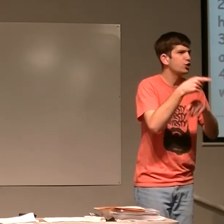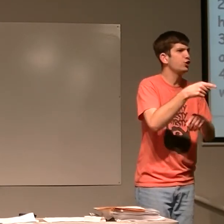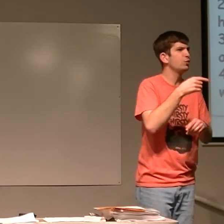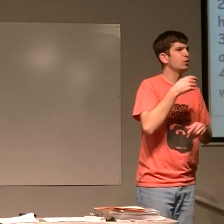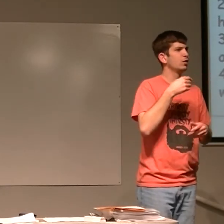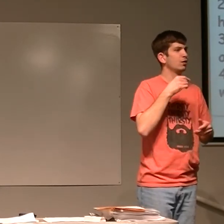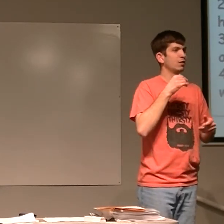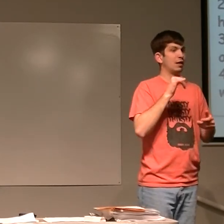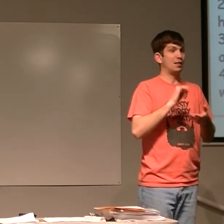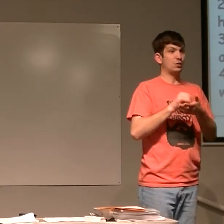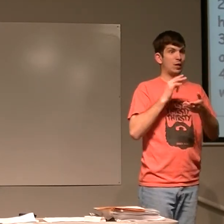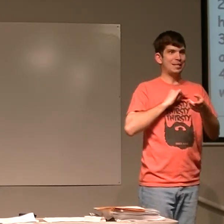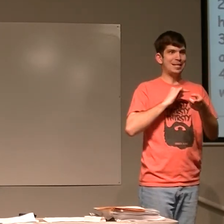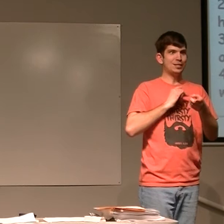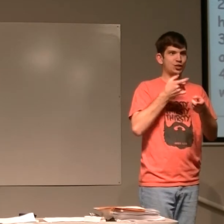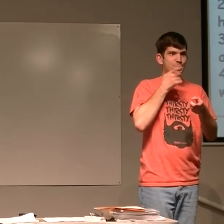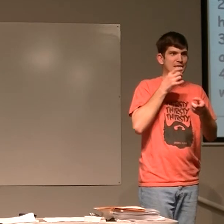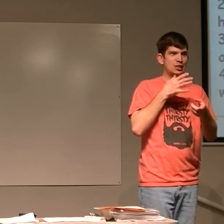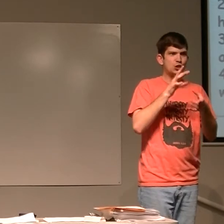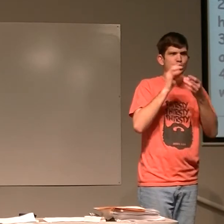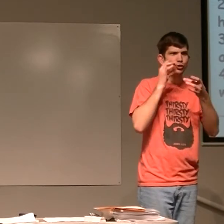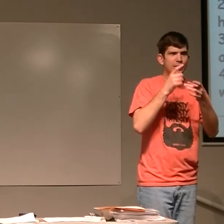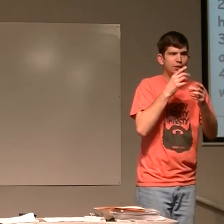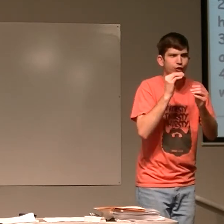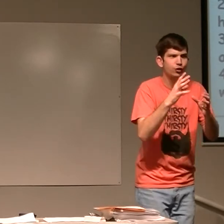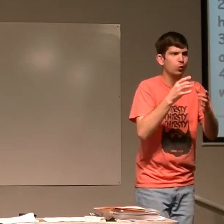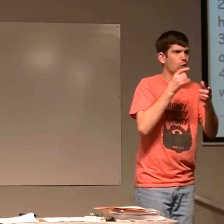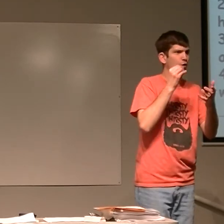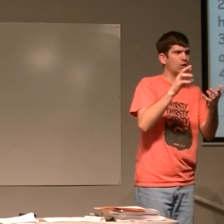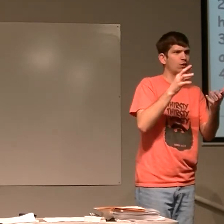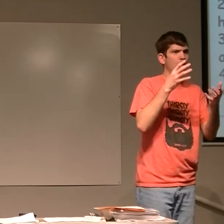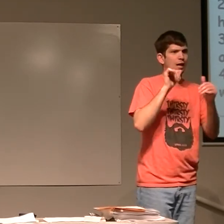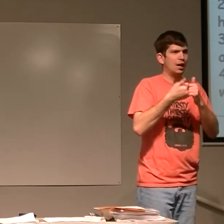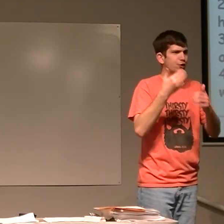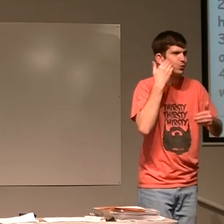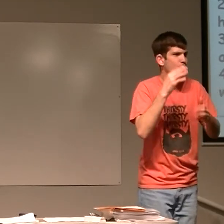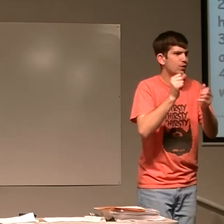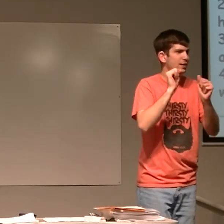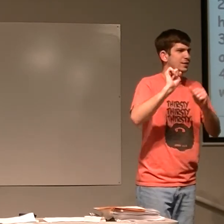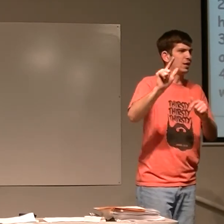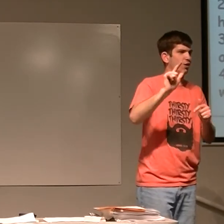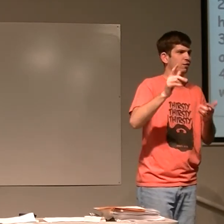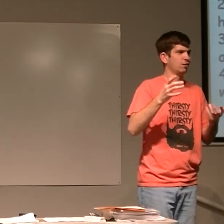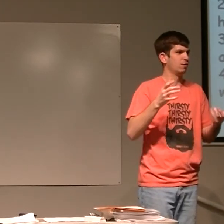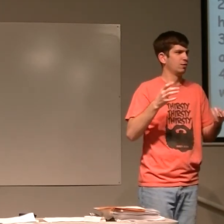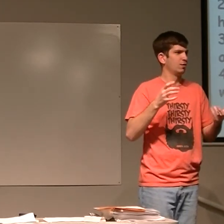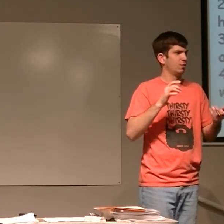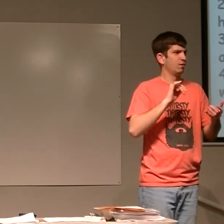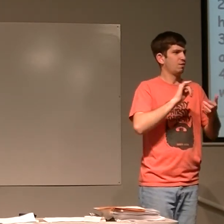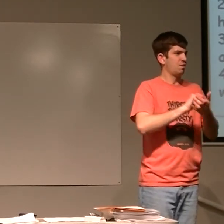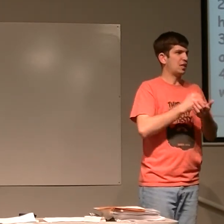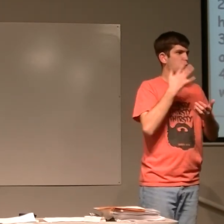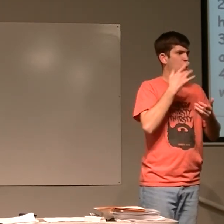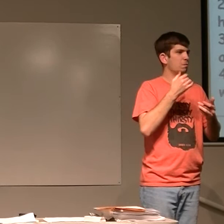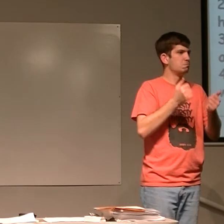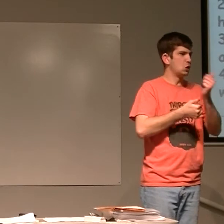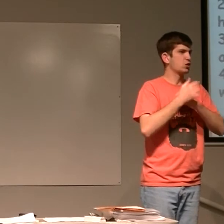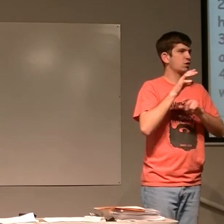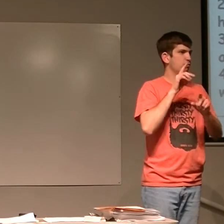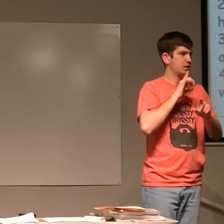you. And that's why 9 just recently, who's your teacher, or how did you know ASL? That's what most deaf